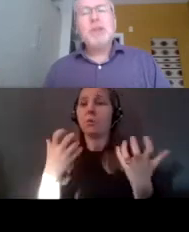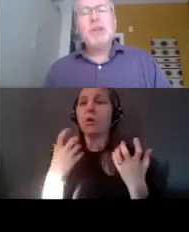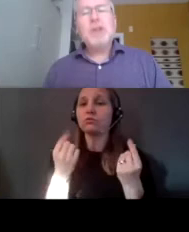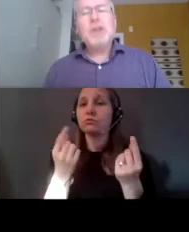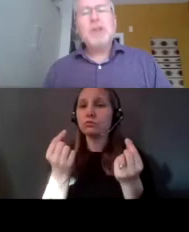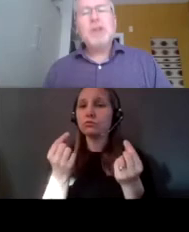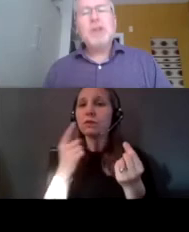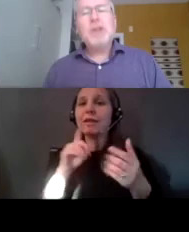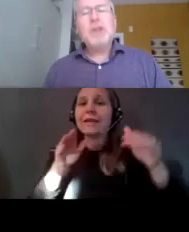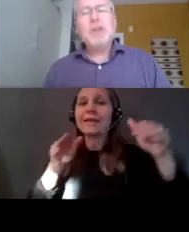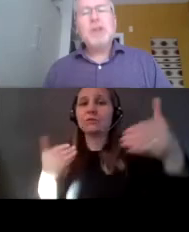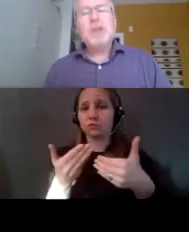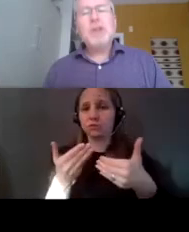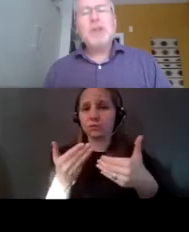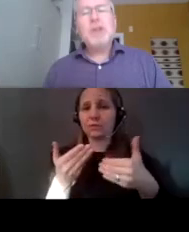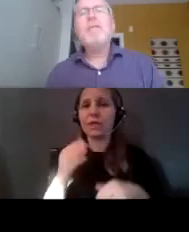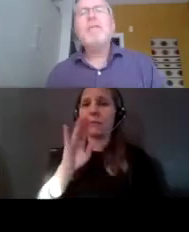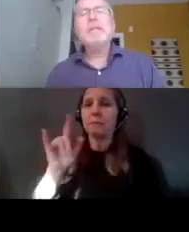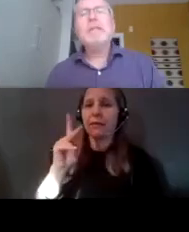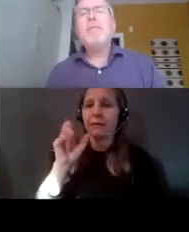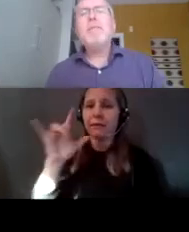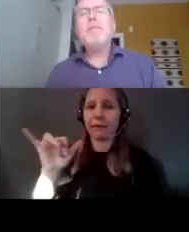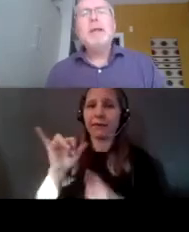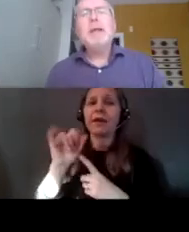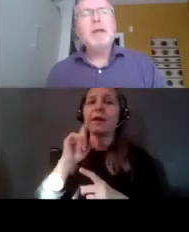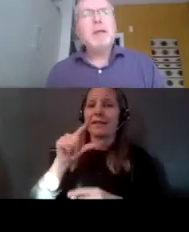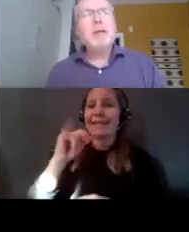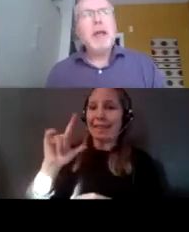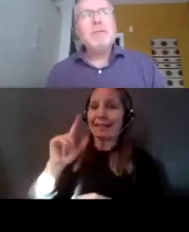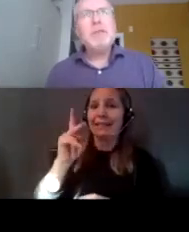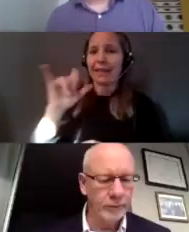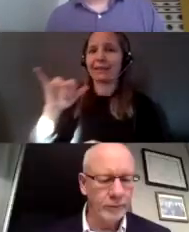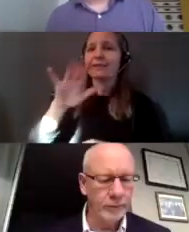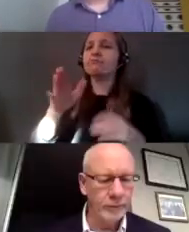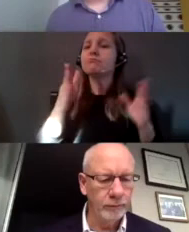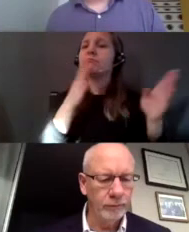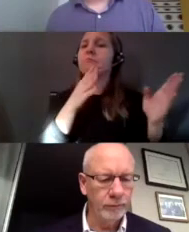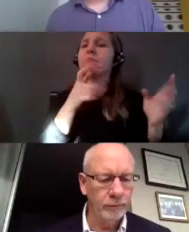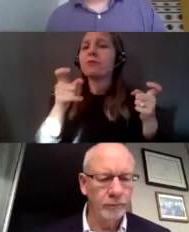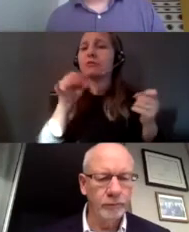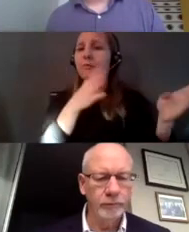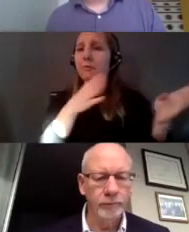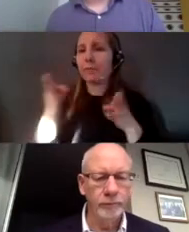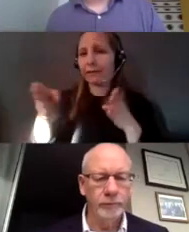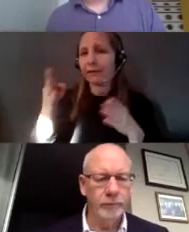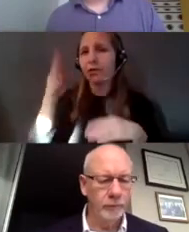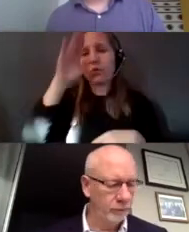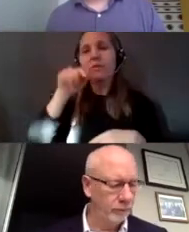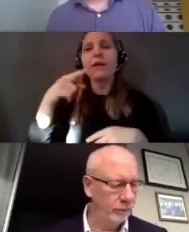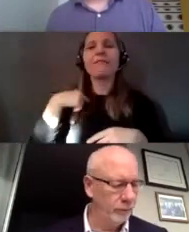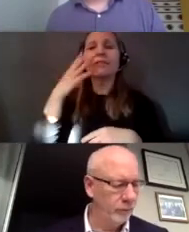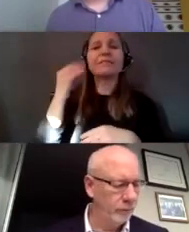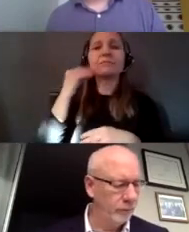introducing Gil Kelly, the General Manager of Planning for the City of Vancouver. Gil came to Vancouver with experience of Portland,